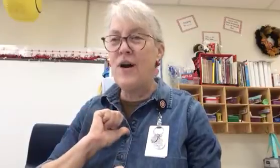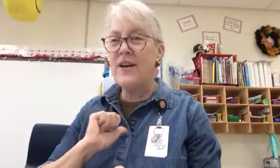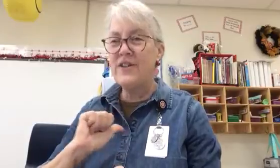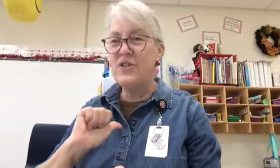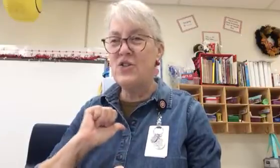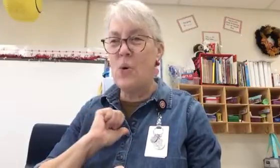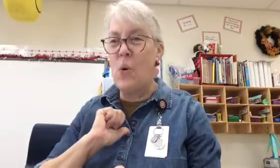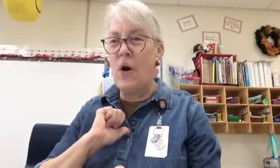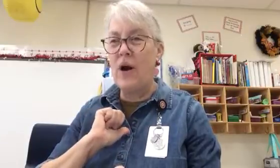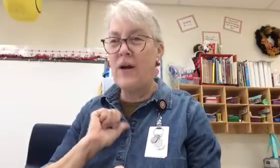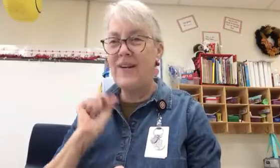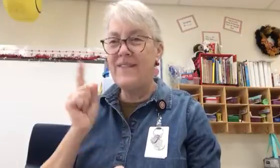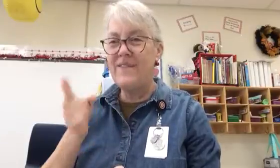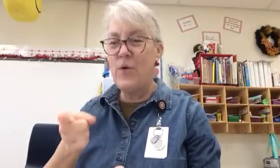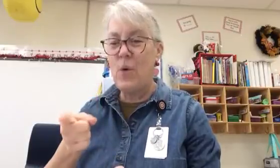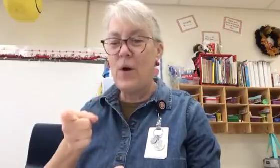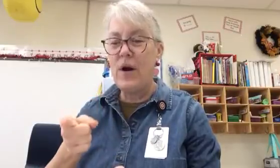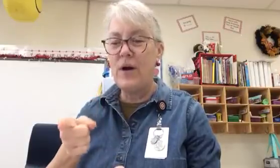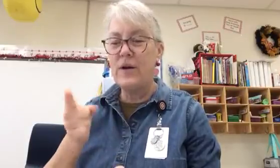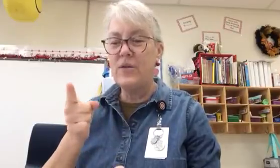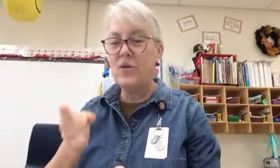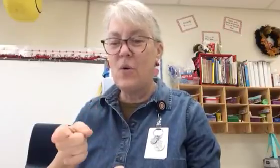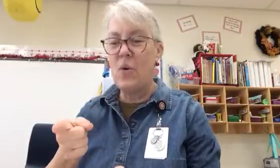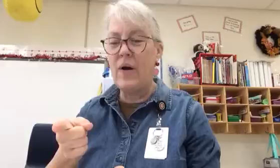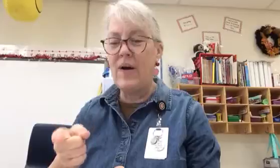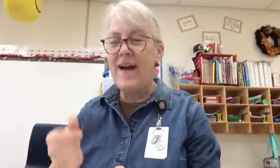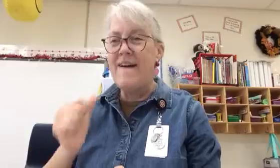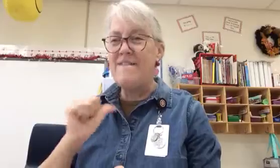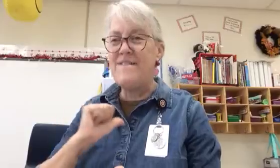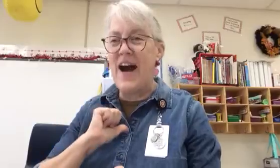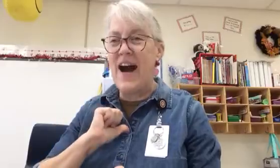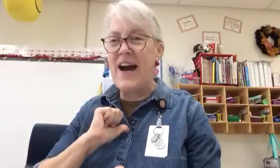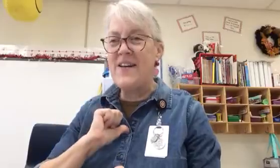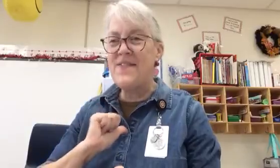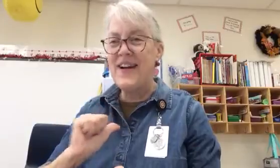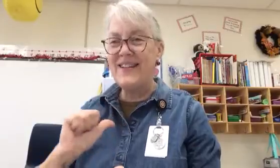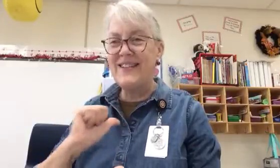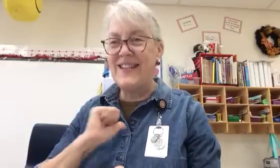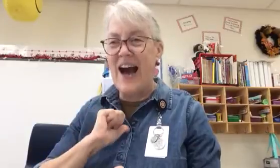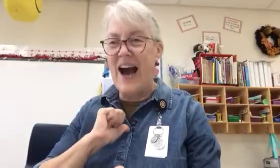door five dive